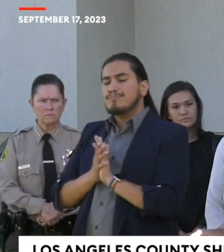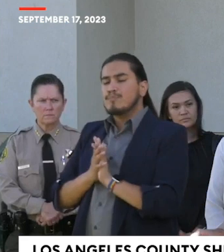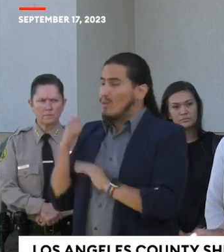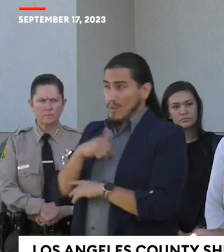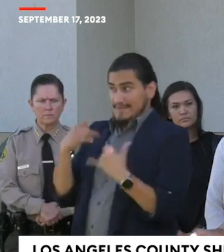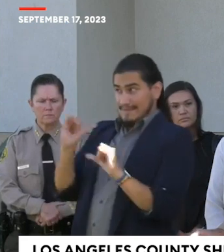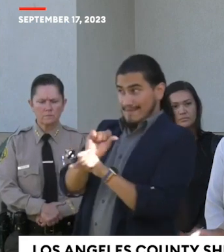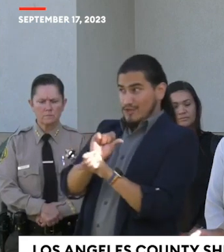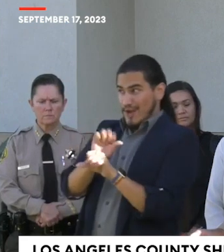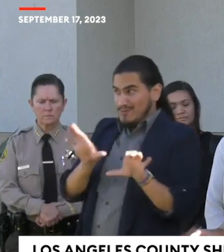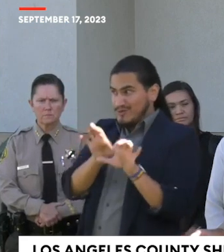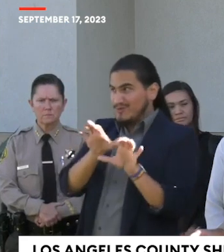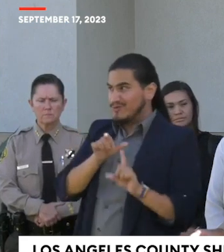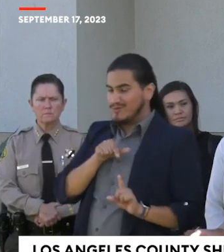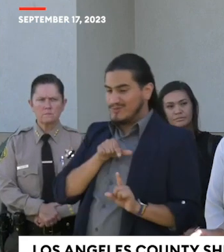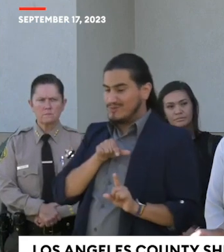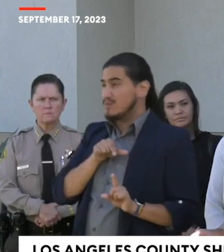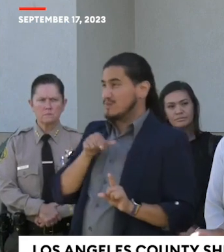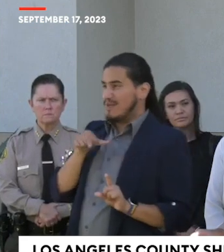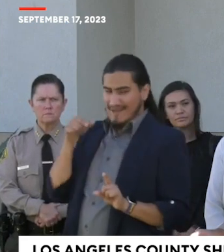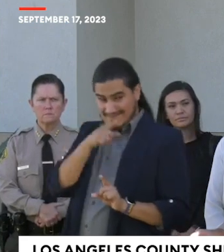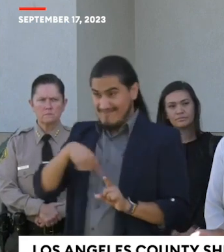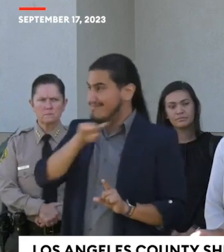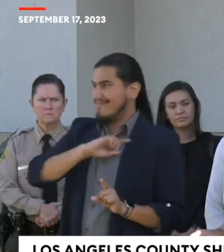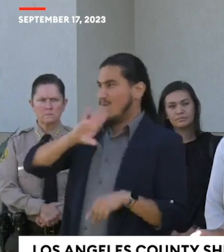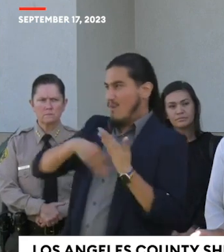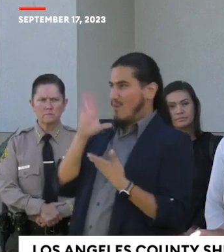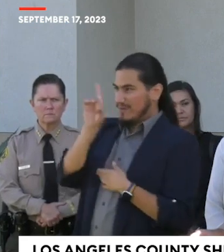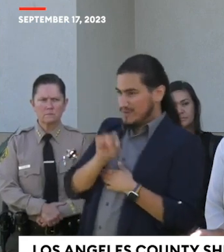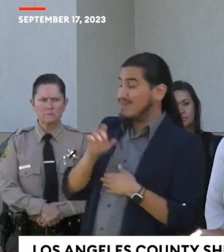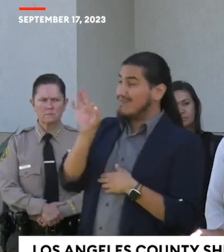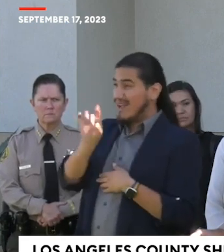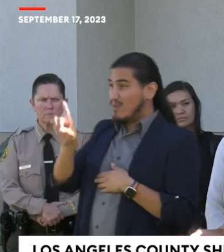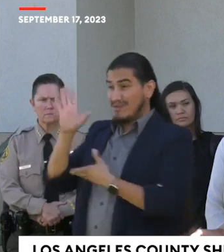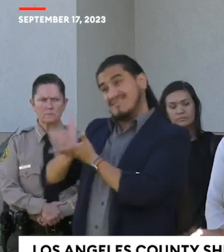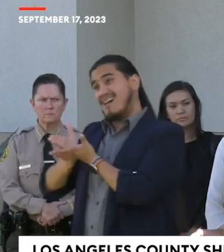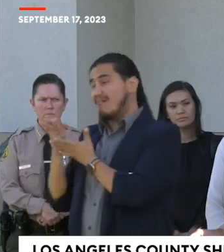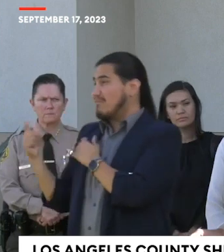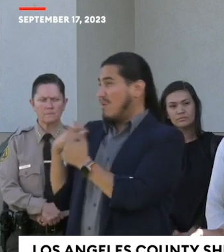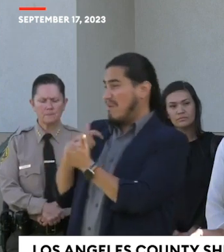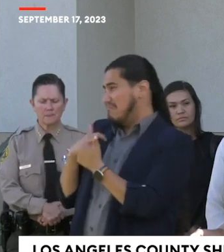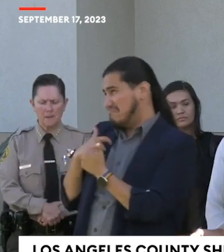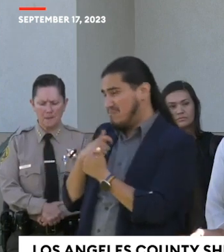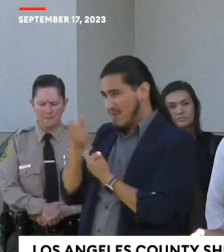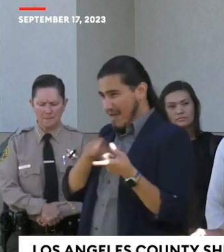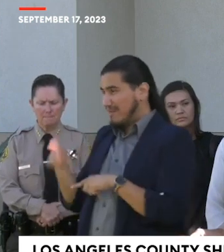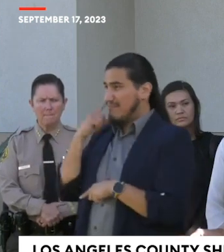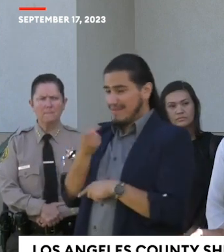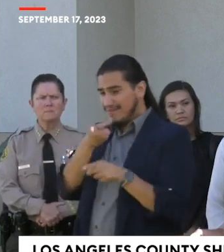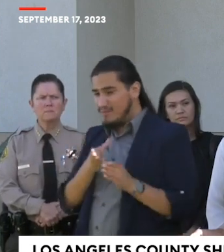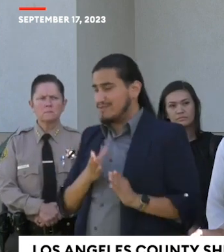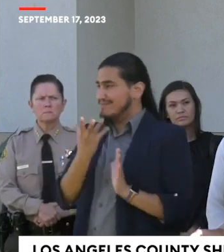We still have a job to do, and they're going to do it. 911 calls are not going to stop coming in because we